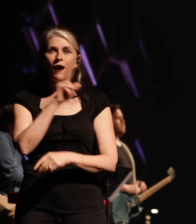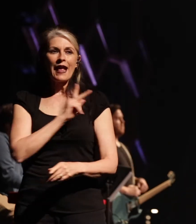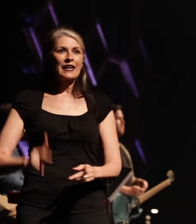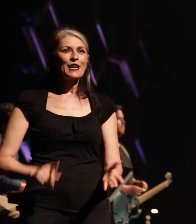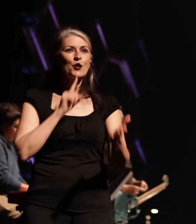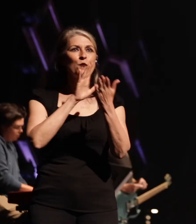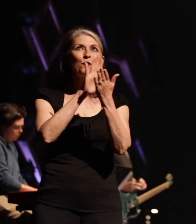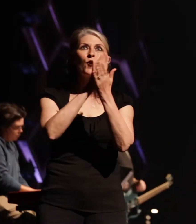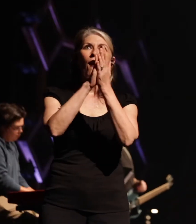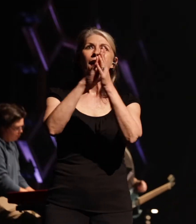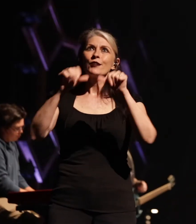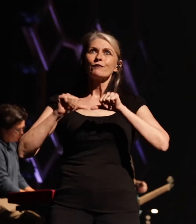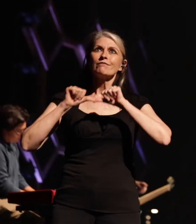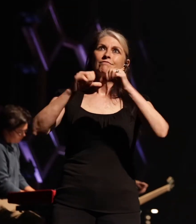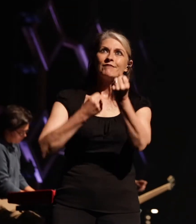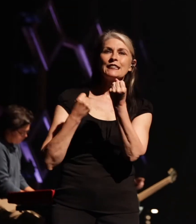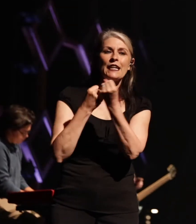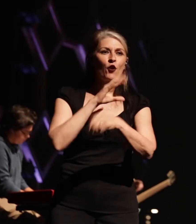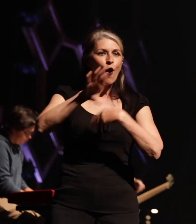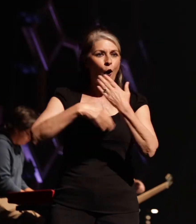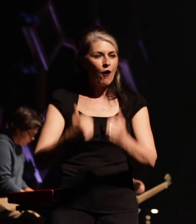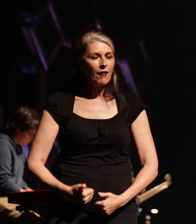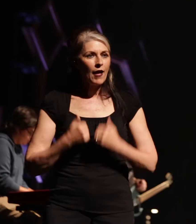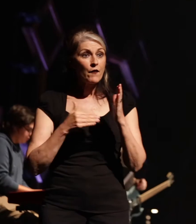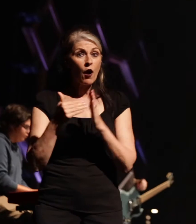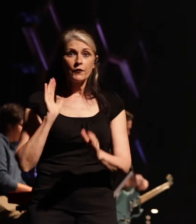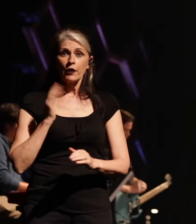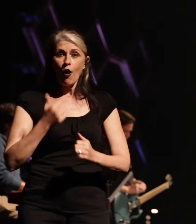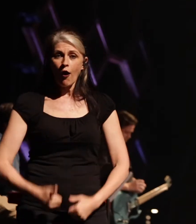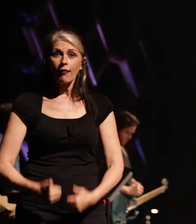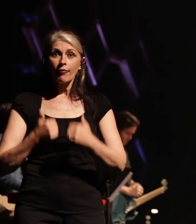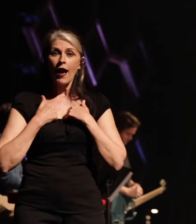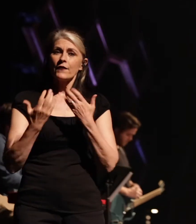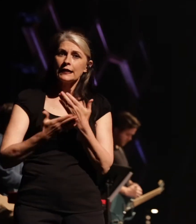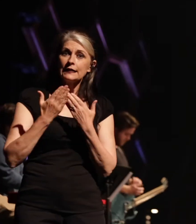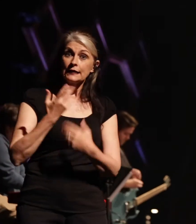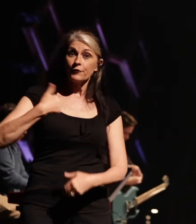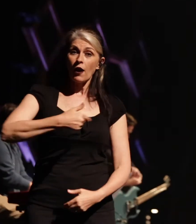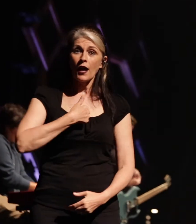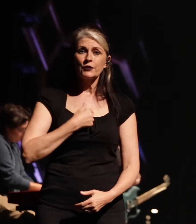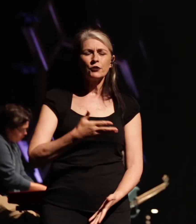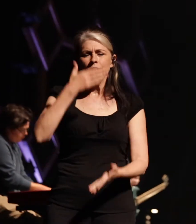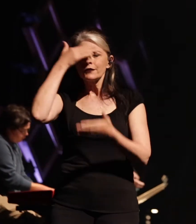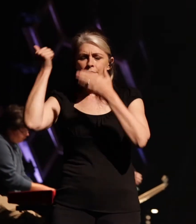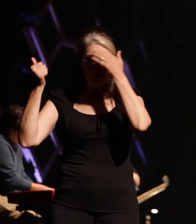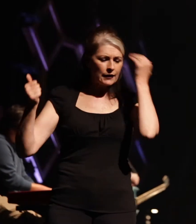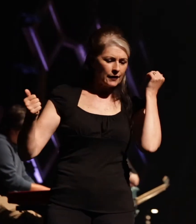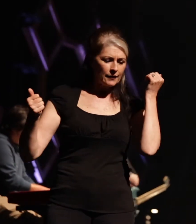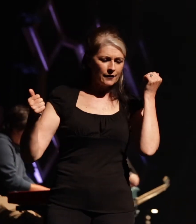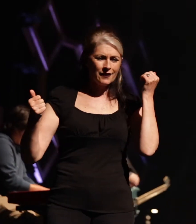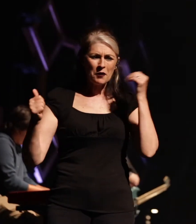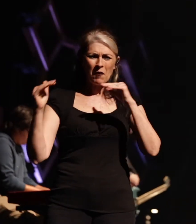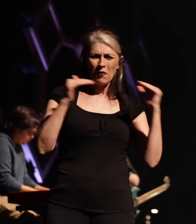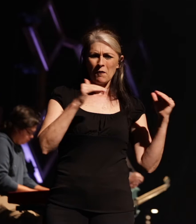that you are sustainer of all life. And a lot of times I think in our life, it's easy for us just to forget that the battle belongs